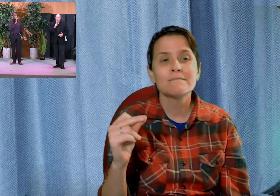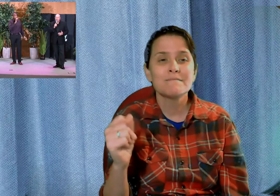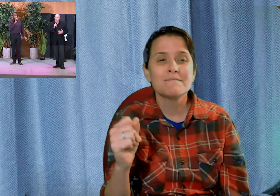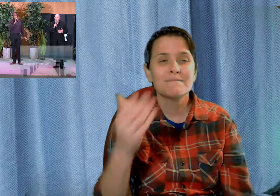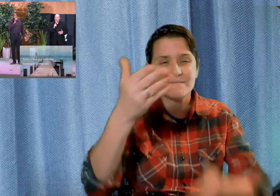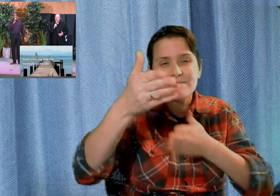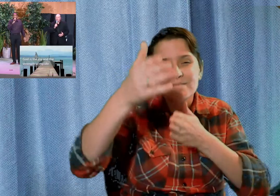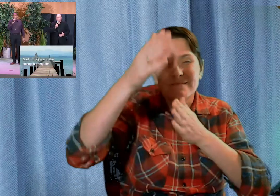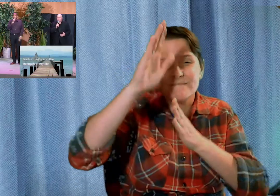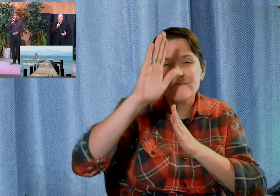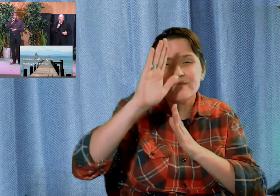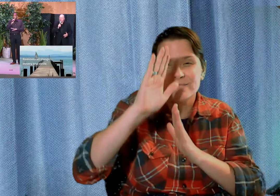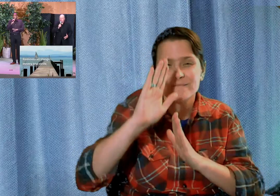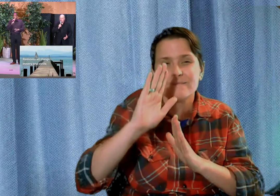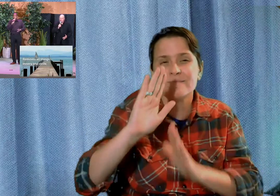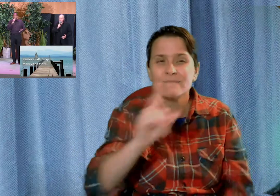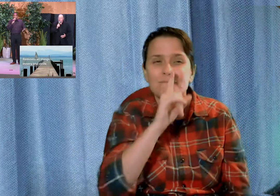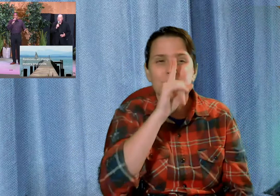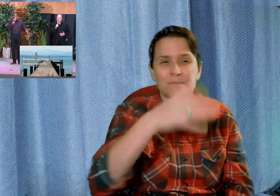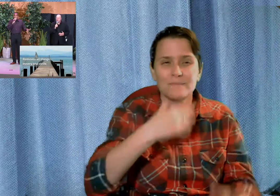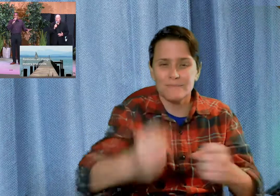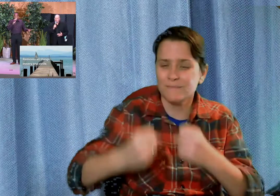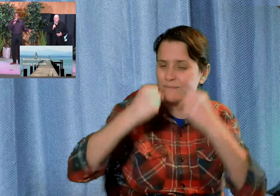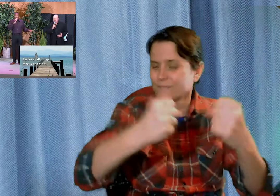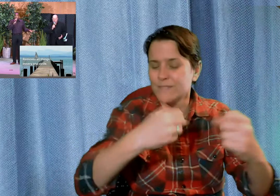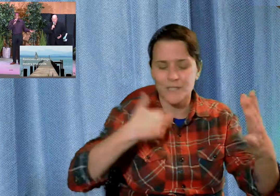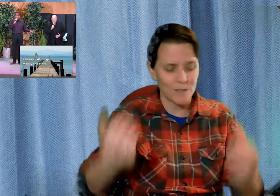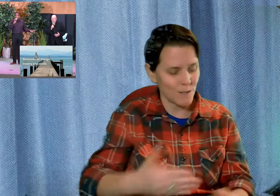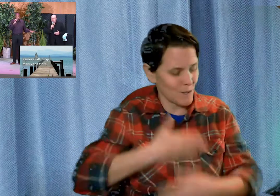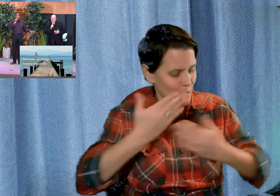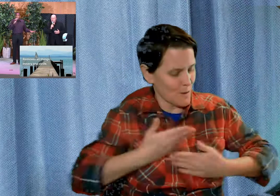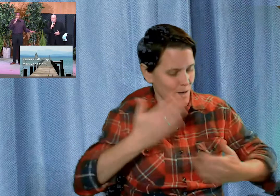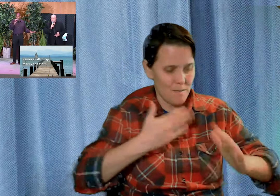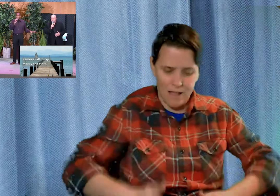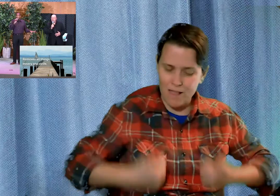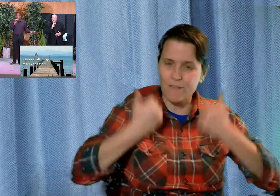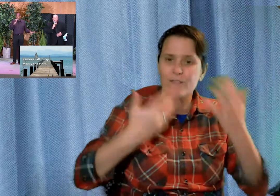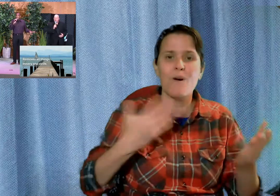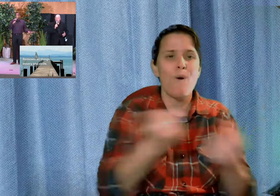strength of my life, removes all things, misery